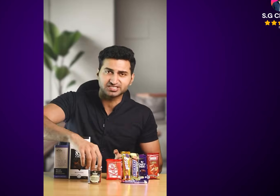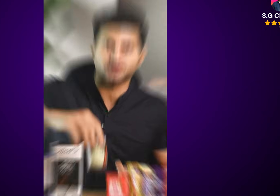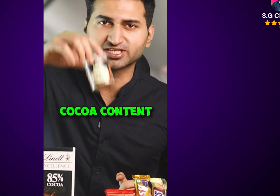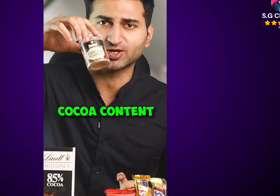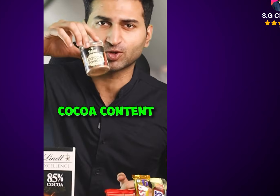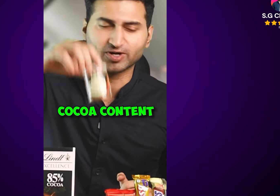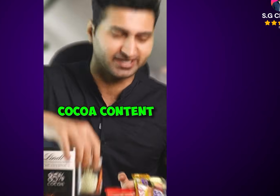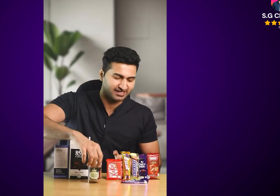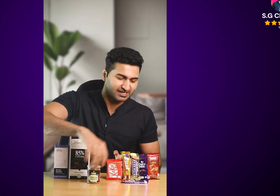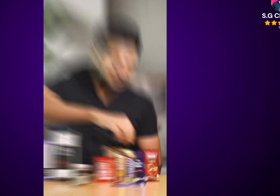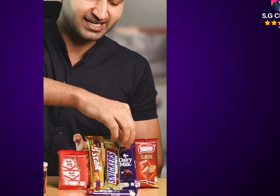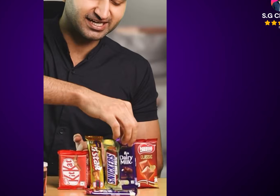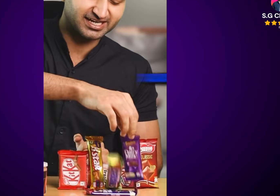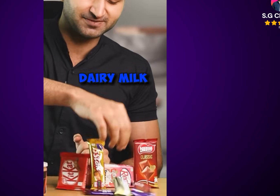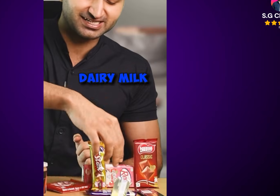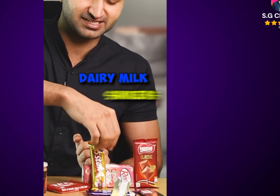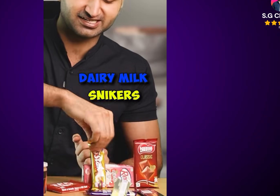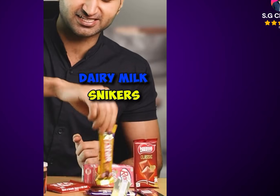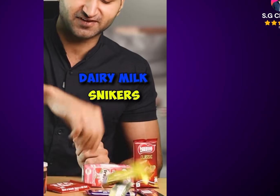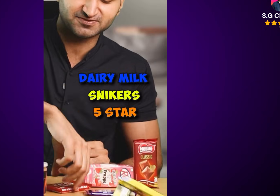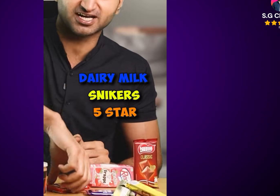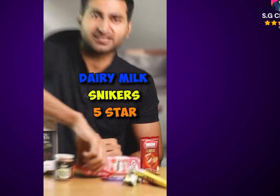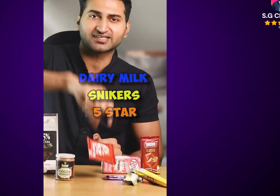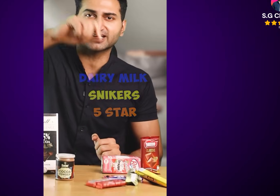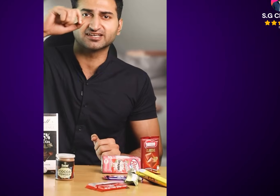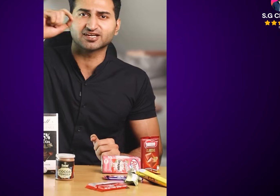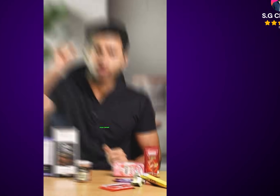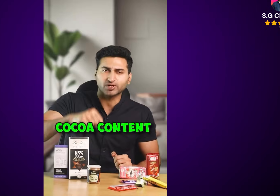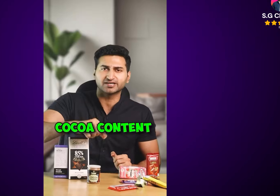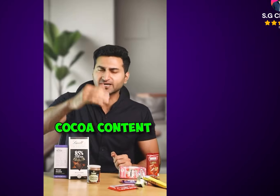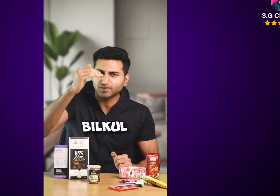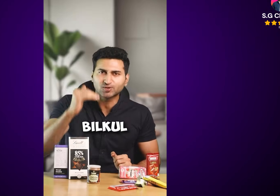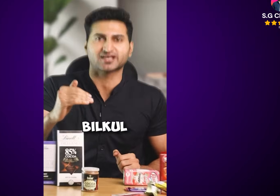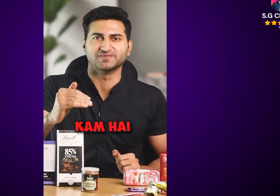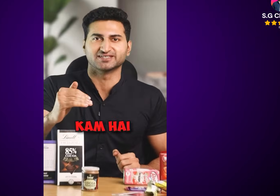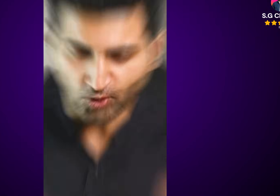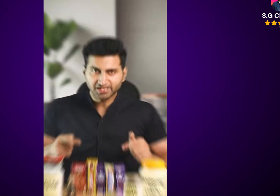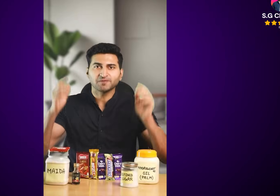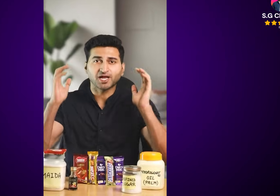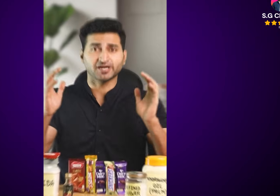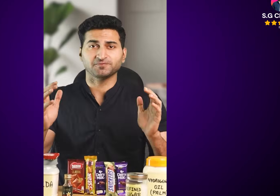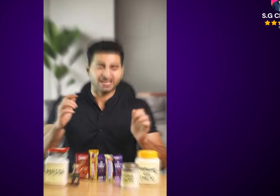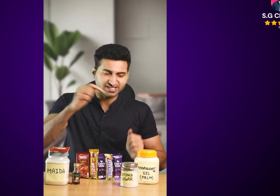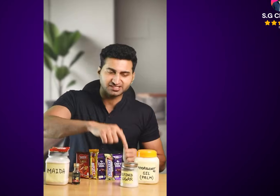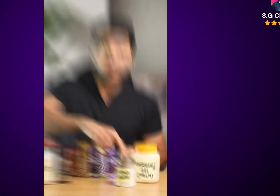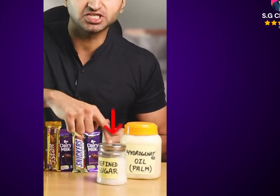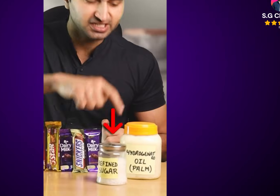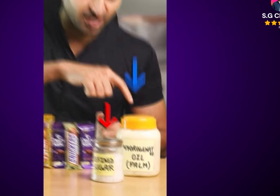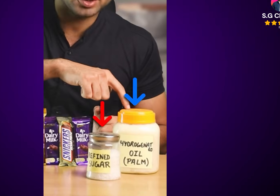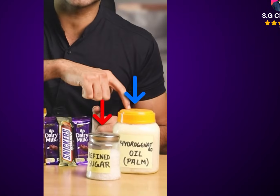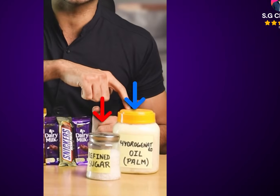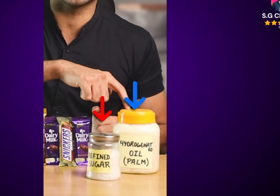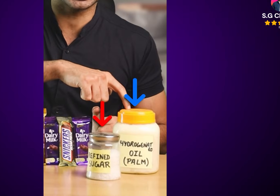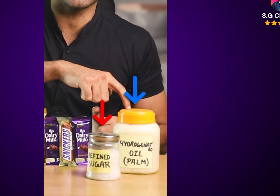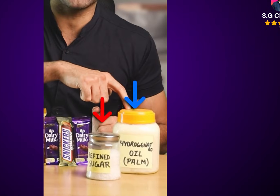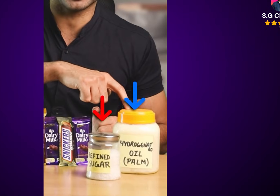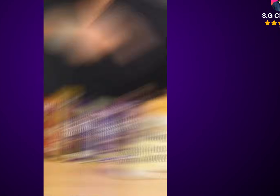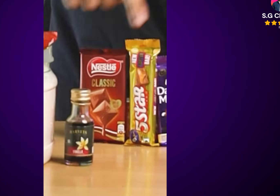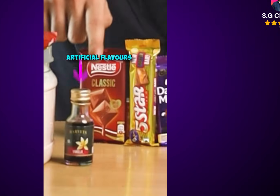emulsifiers, and even flour in wafer-based bars like Kit Kat are used for texture, cost, and shelf life. High sugar